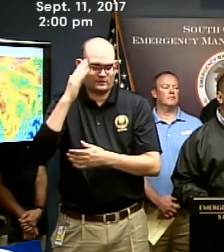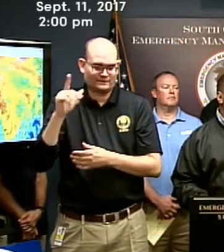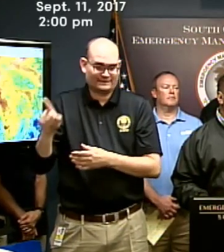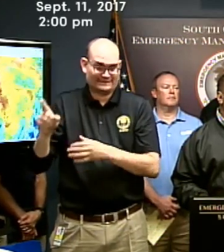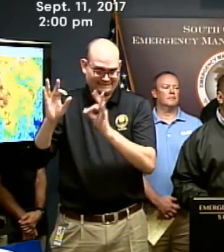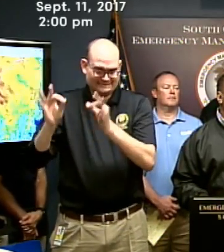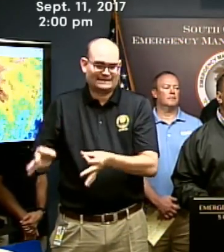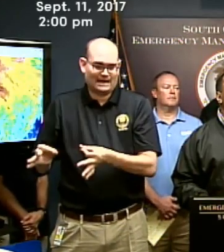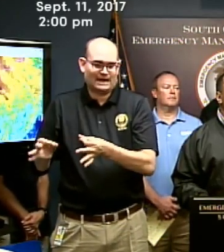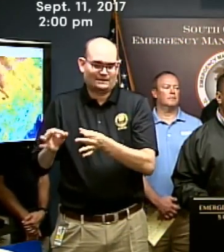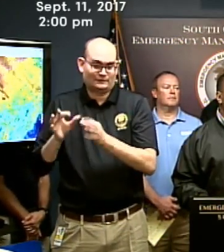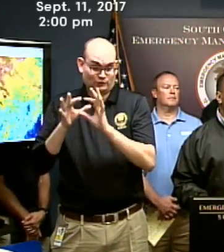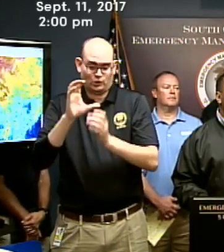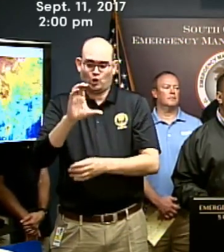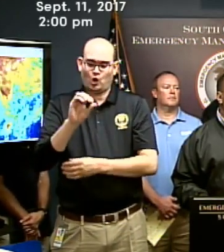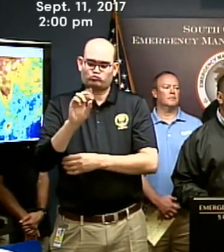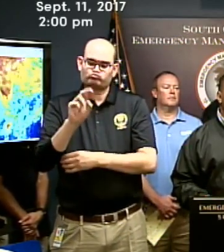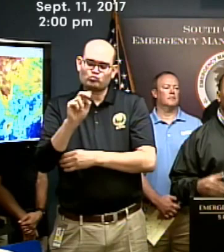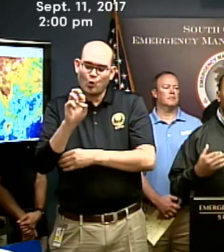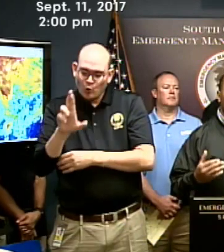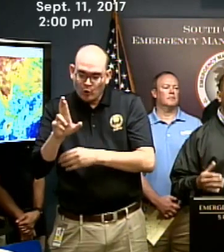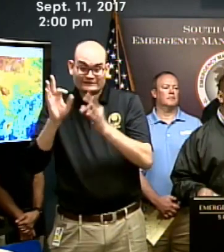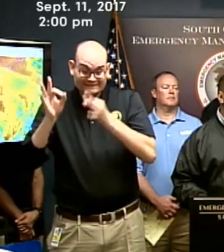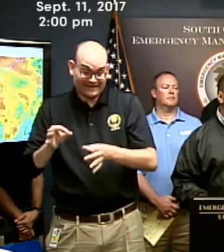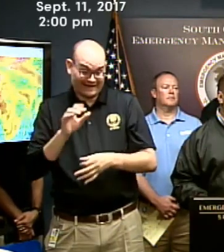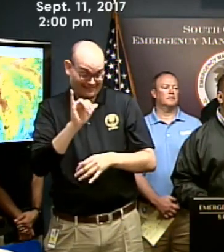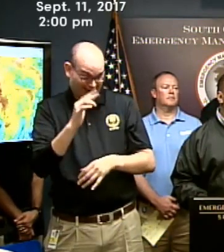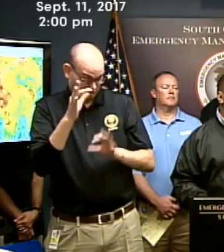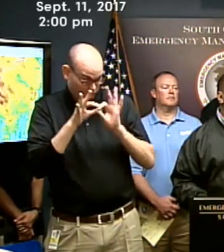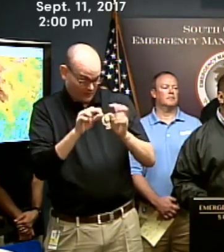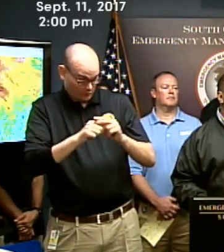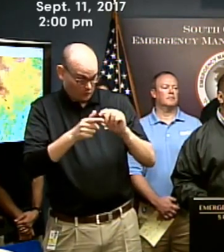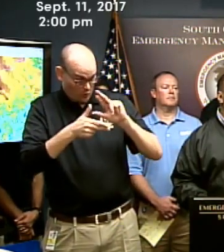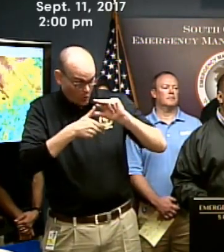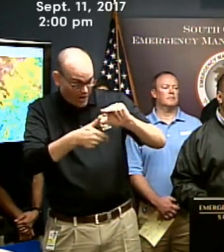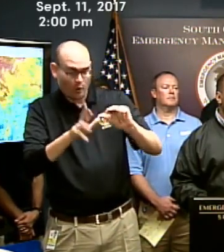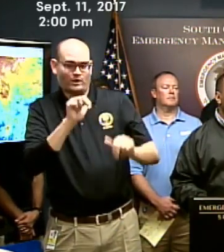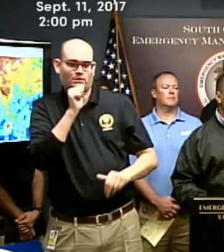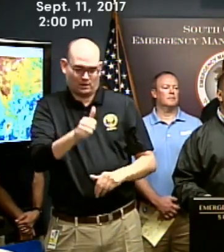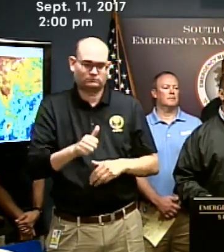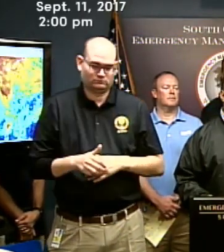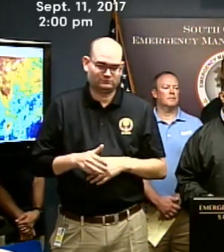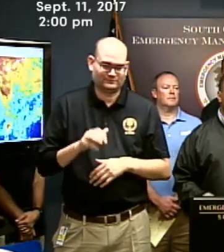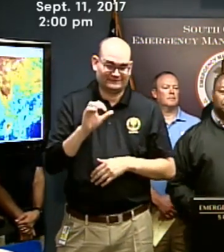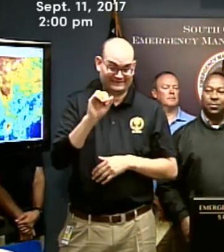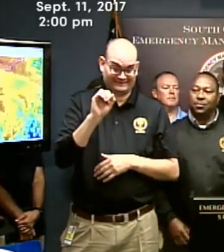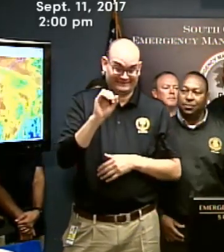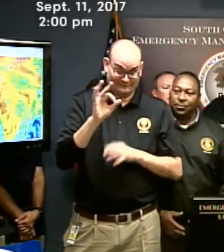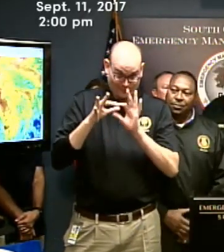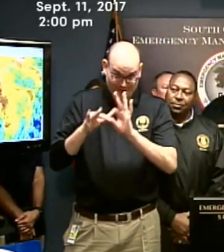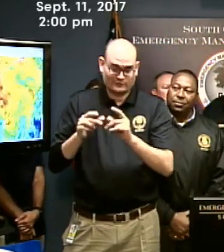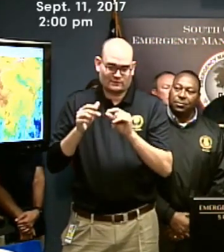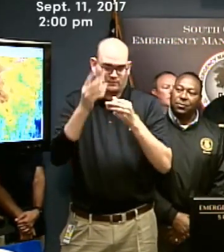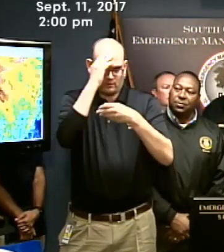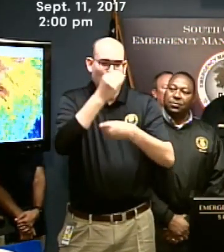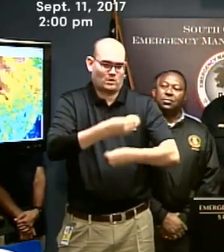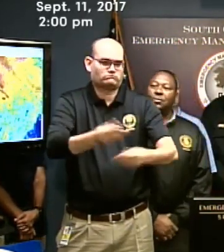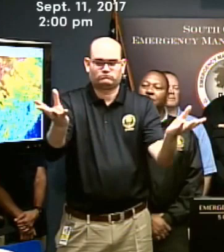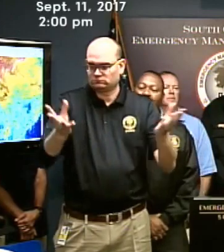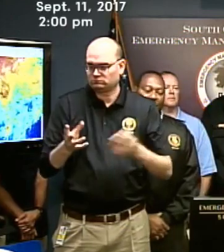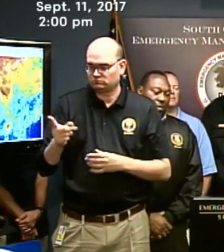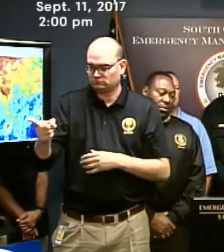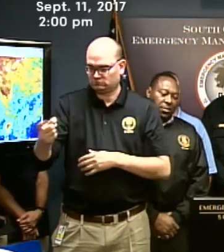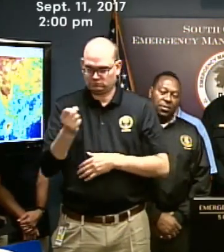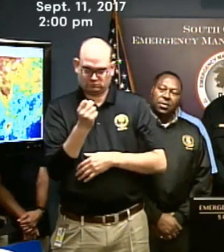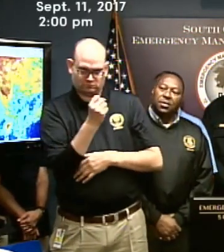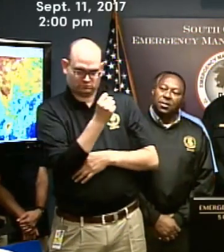not storm-related. And if ruled as storm-related, we'll be sure to report that information to you all. I know that crews can't go out